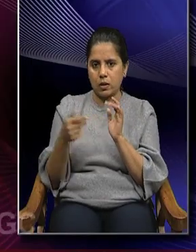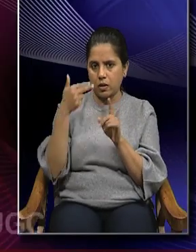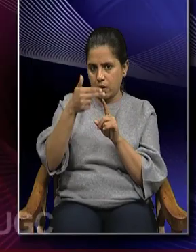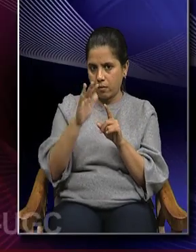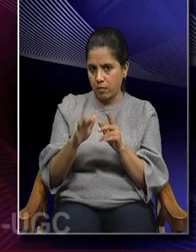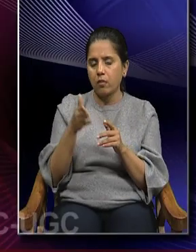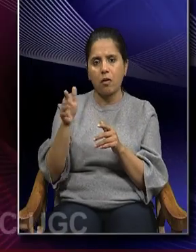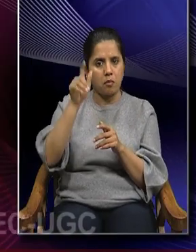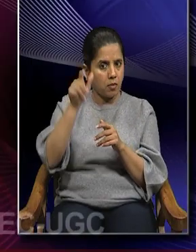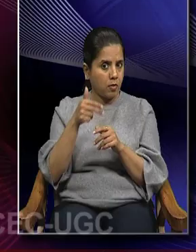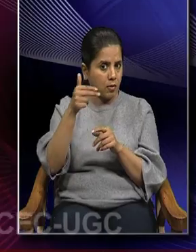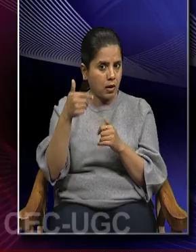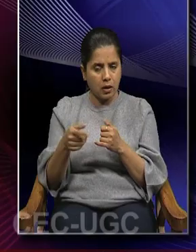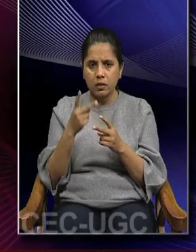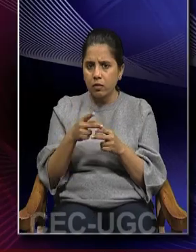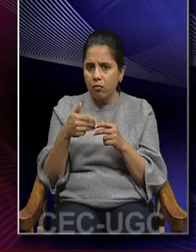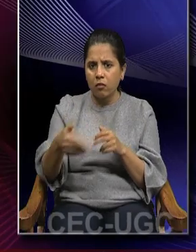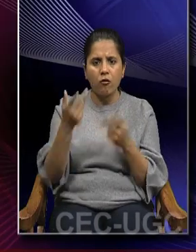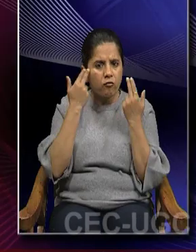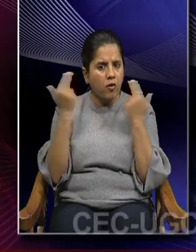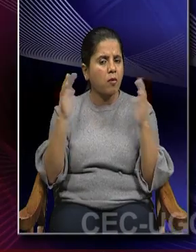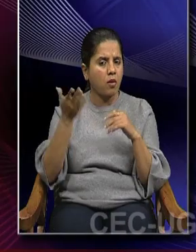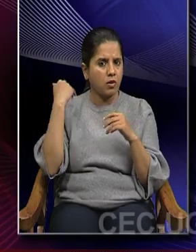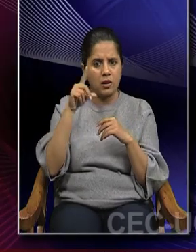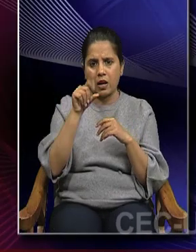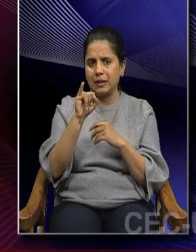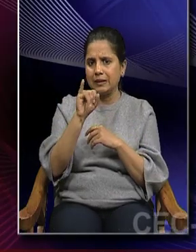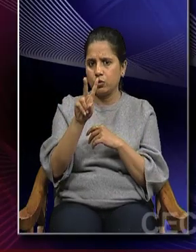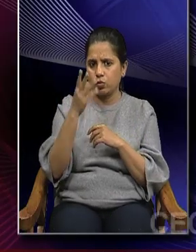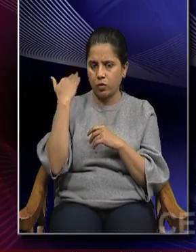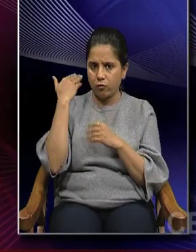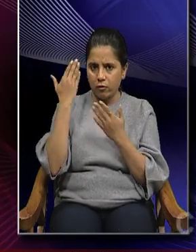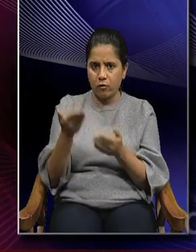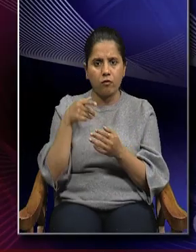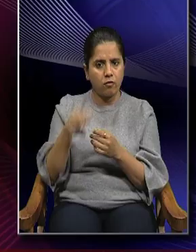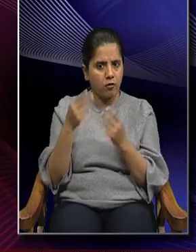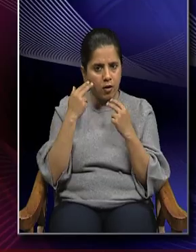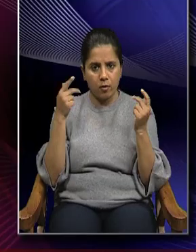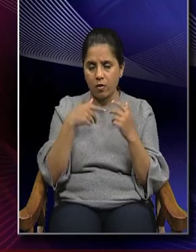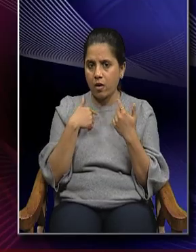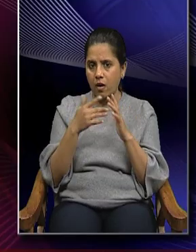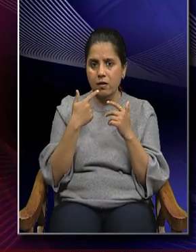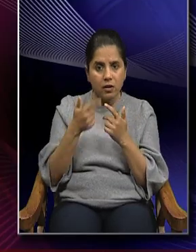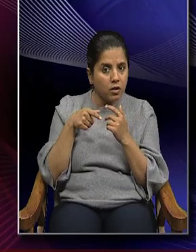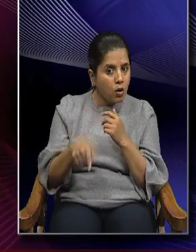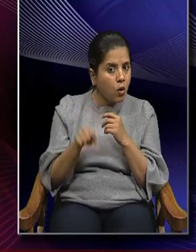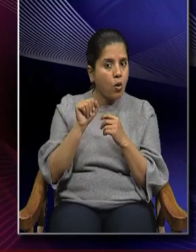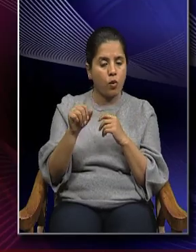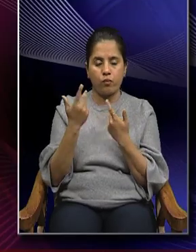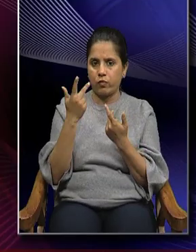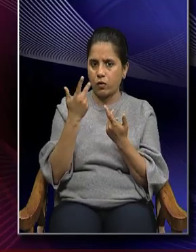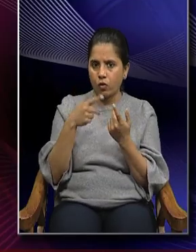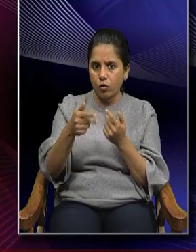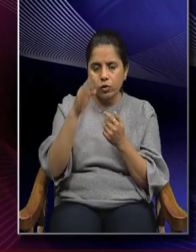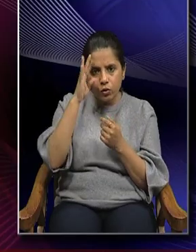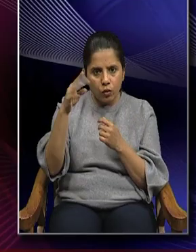is still famous since 1962. Whenever we talk about the innovation of diffusion, the